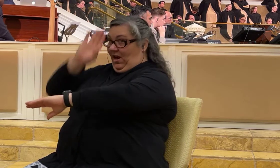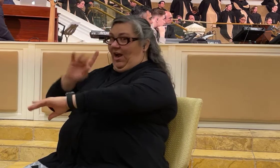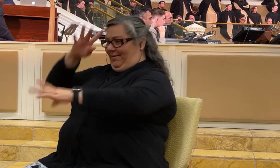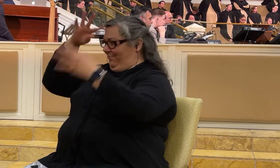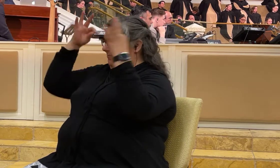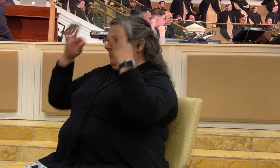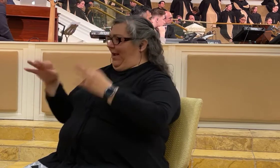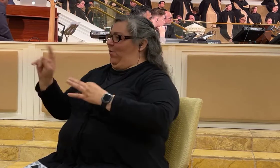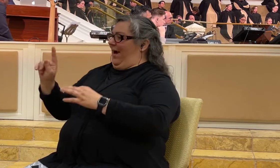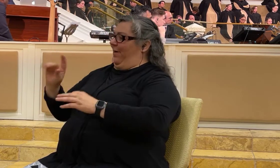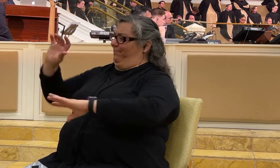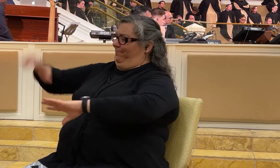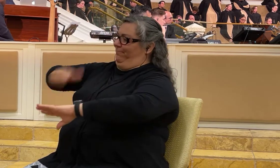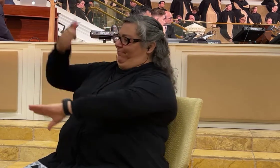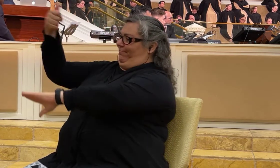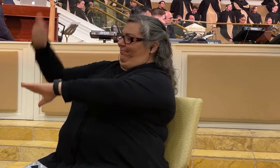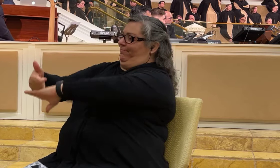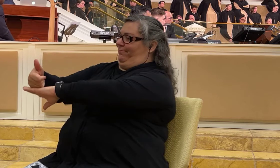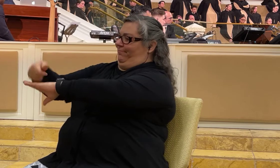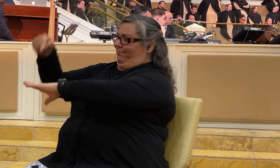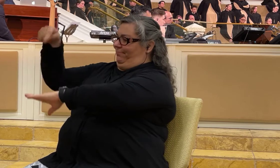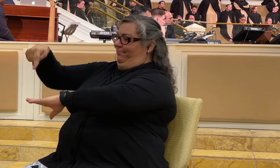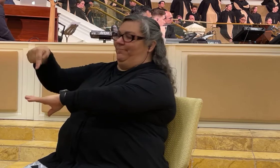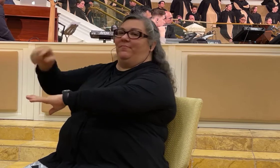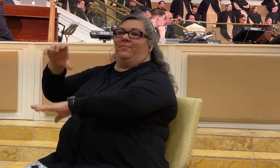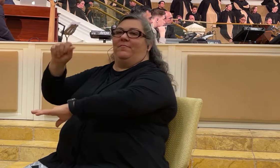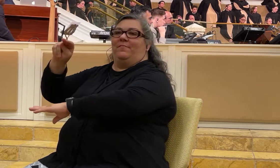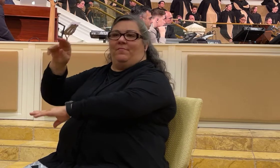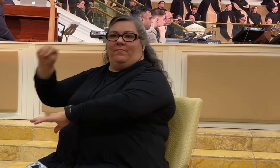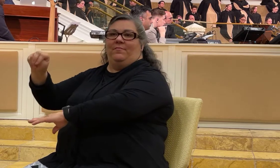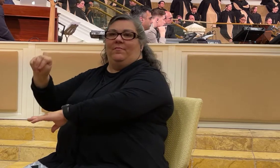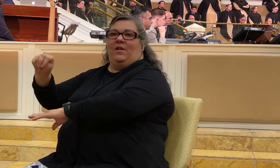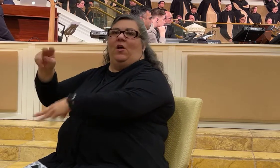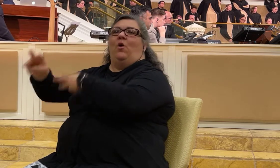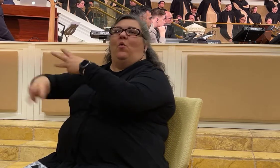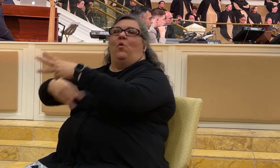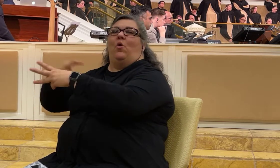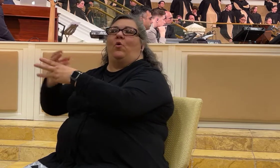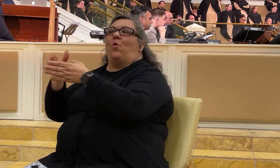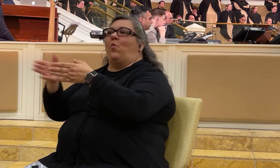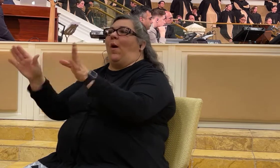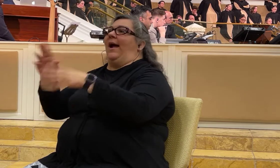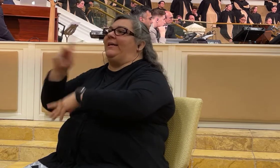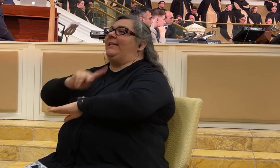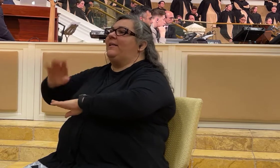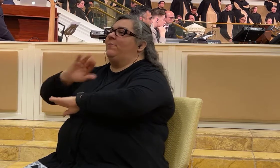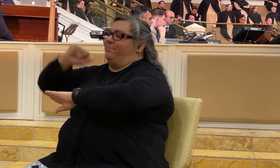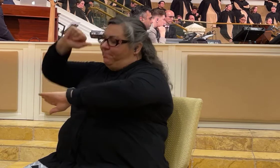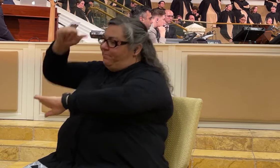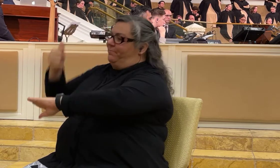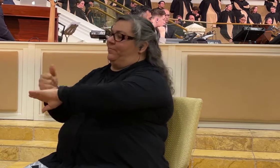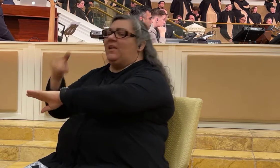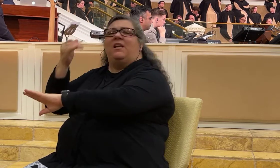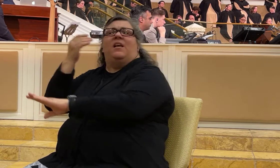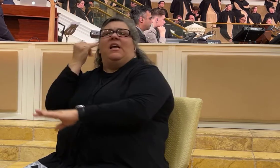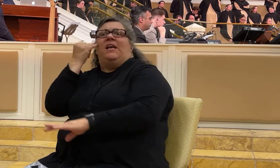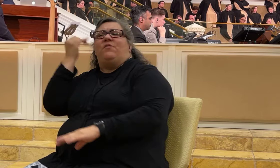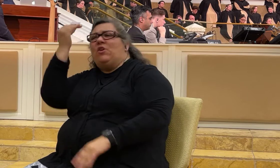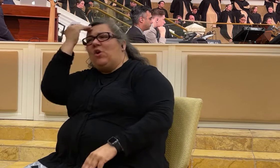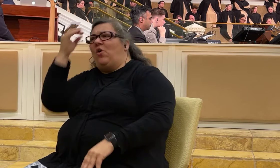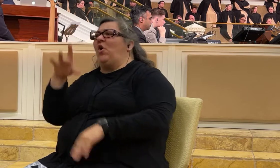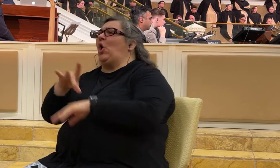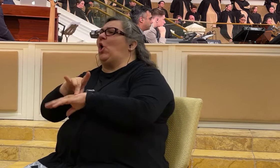already determined that the establishment of this worldwide kingdom would be in a place that, if you know a little bit about